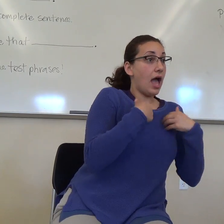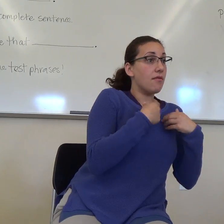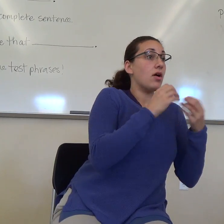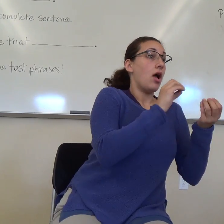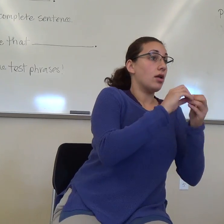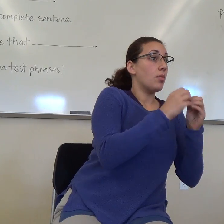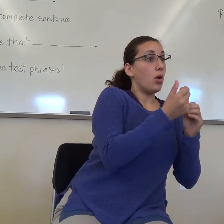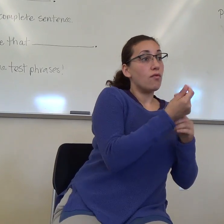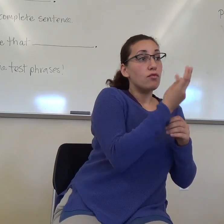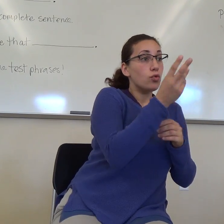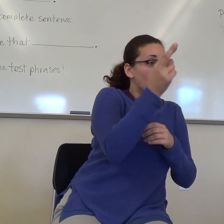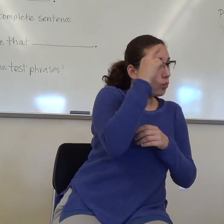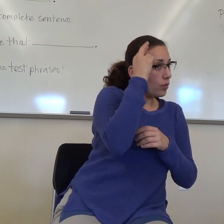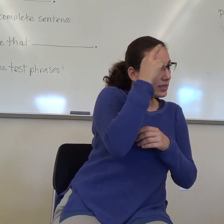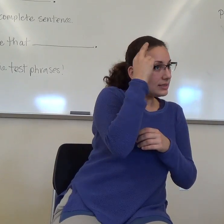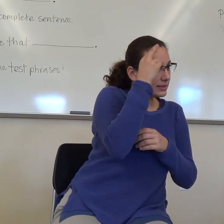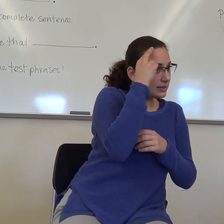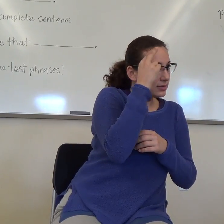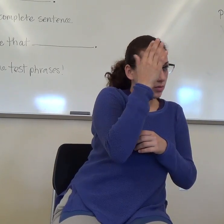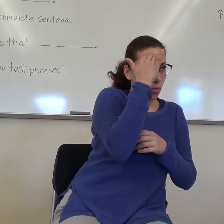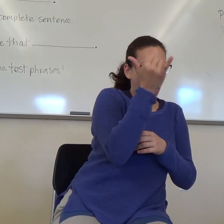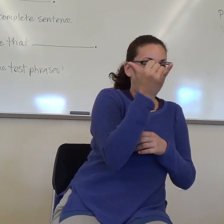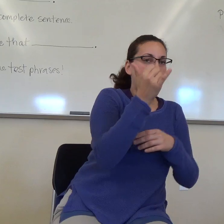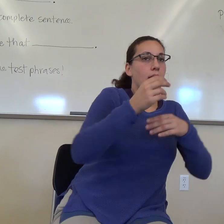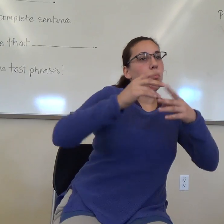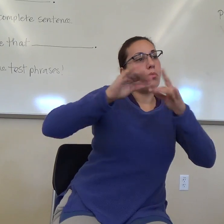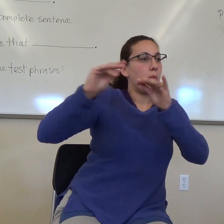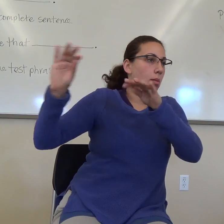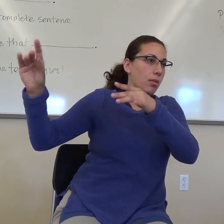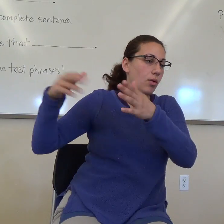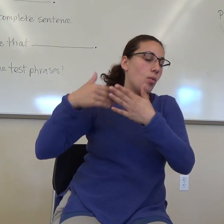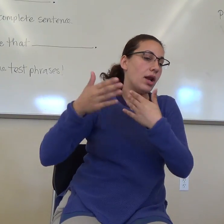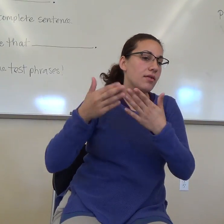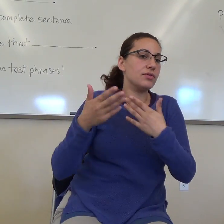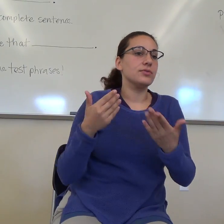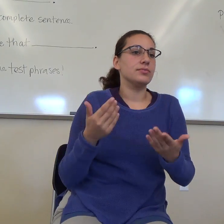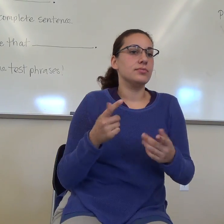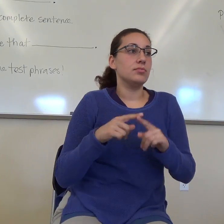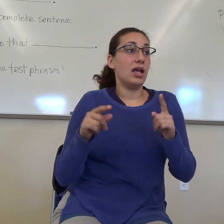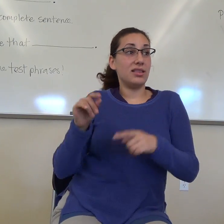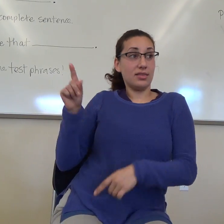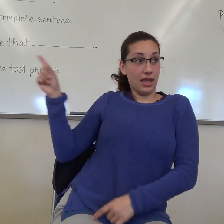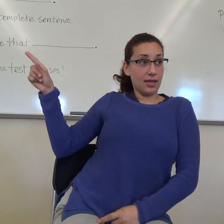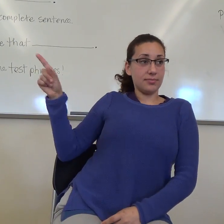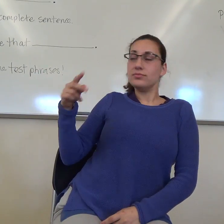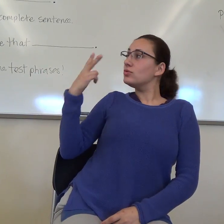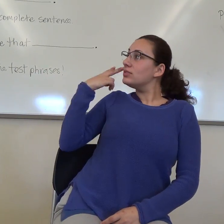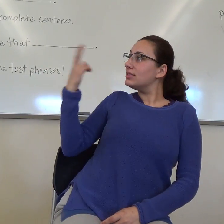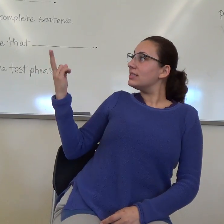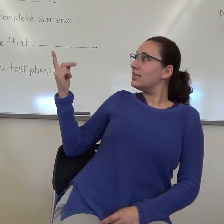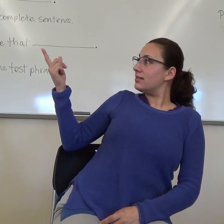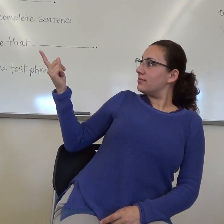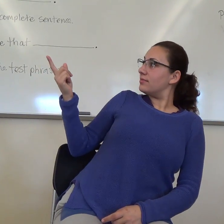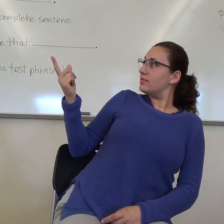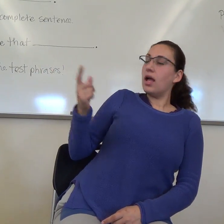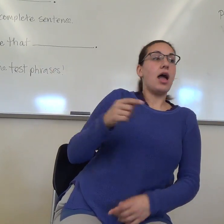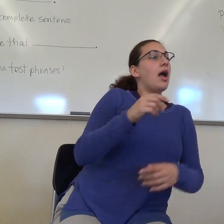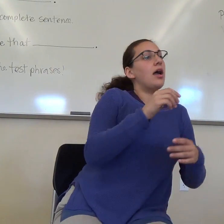that following this, Ruki pointed out this colon, following this colon, the story